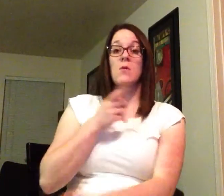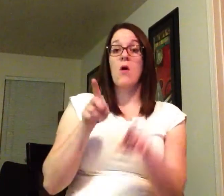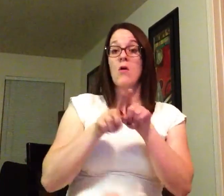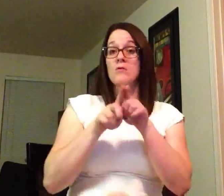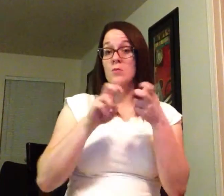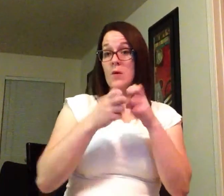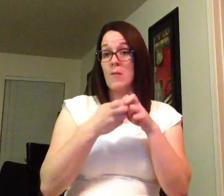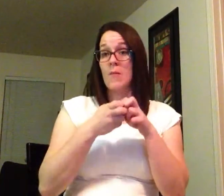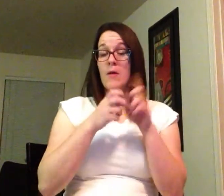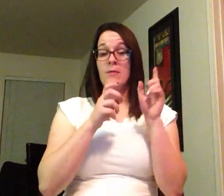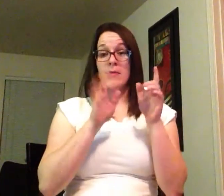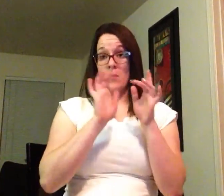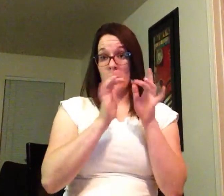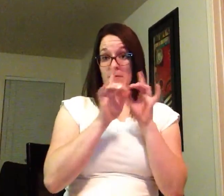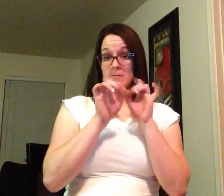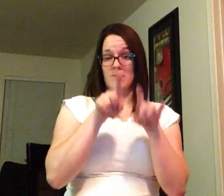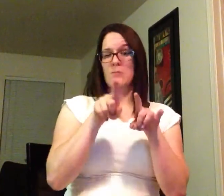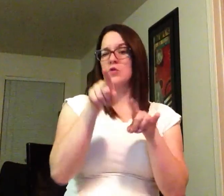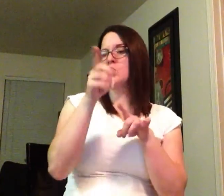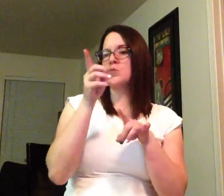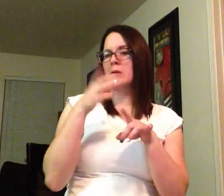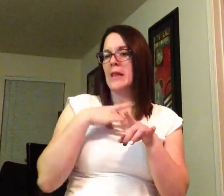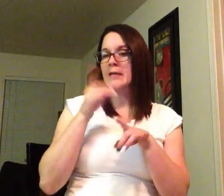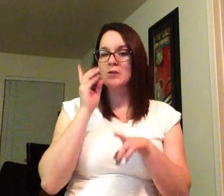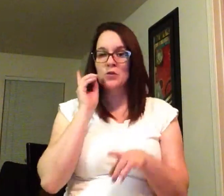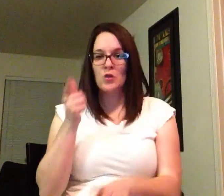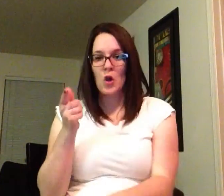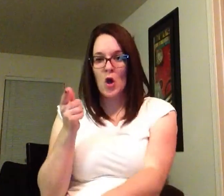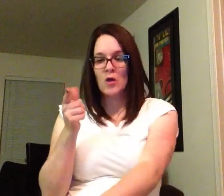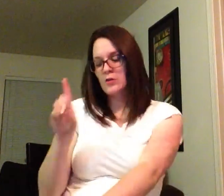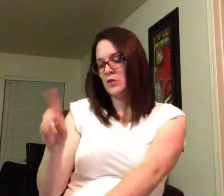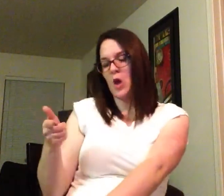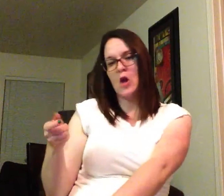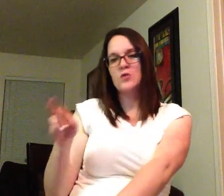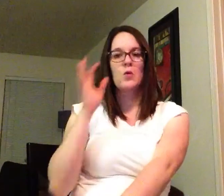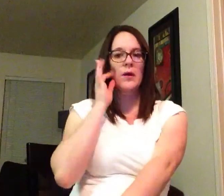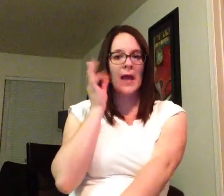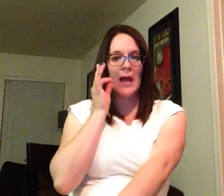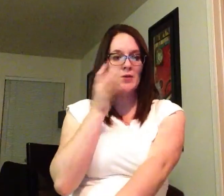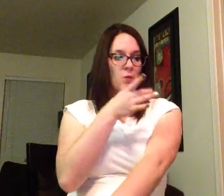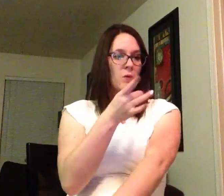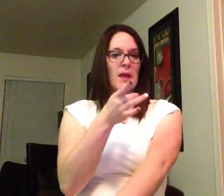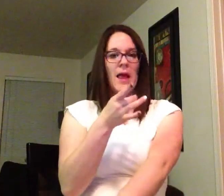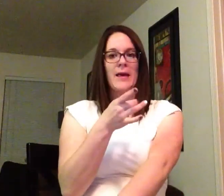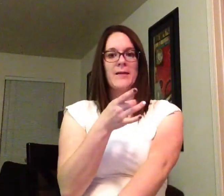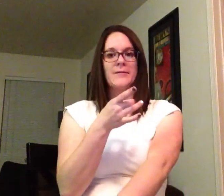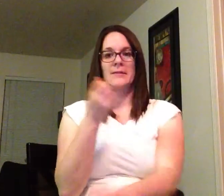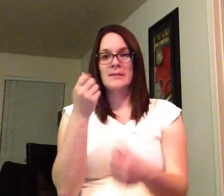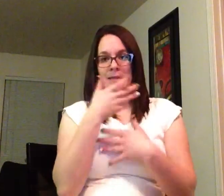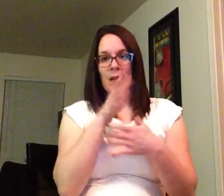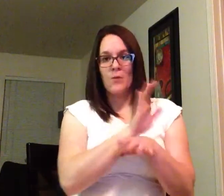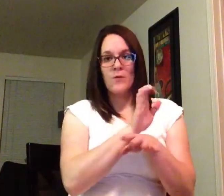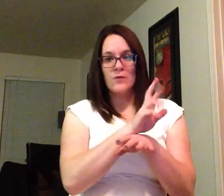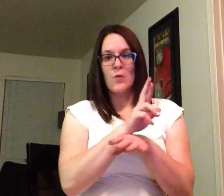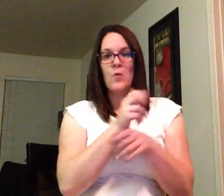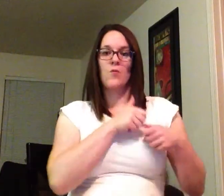you a dog person or a cat person? Do you like horror films or romance films? I'm not looking for a pen pal, I'm looking for a husband,